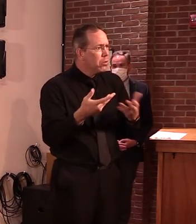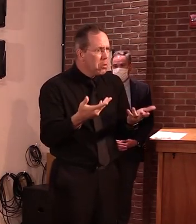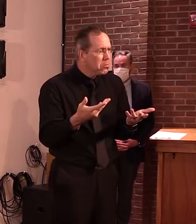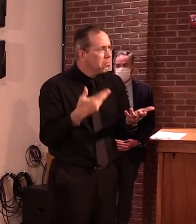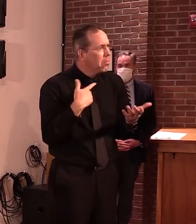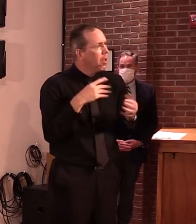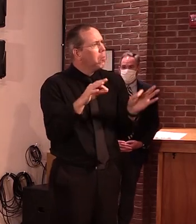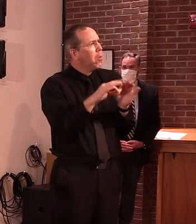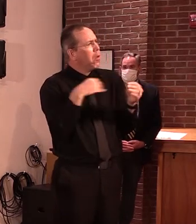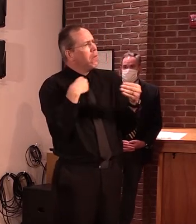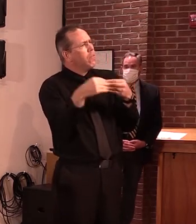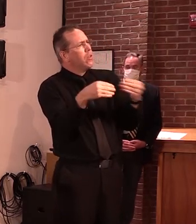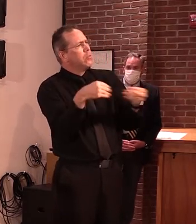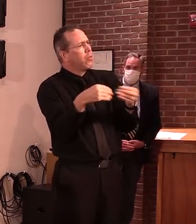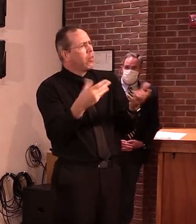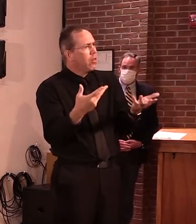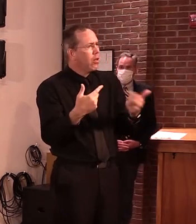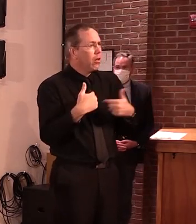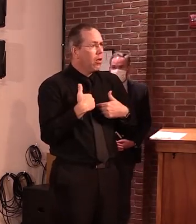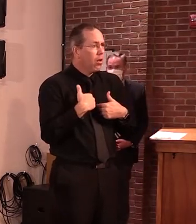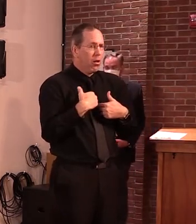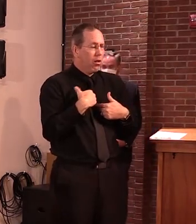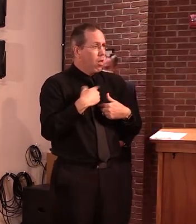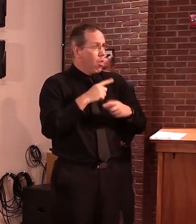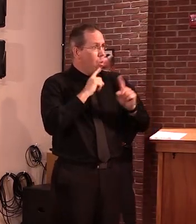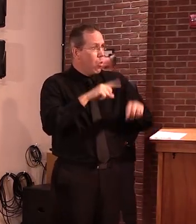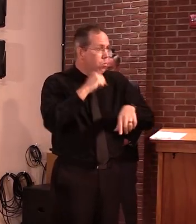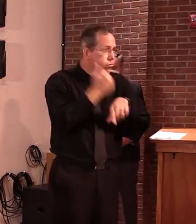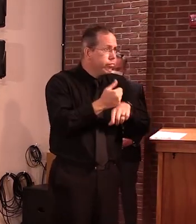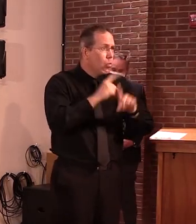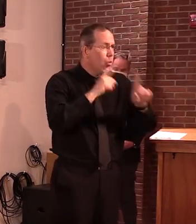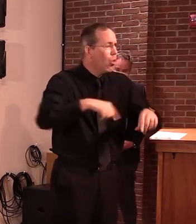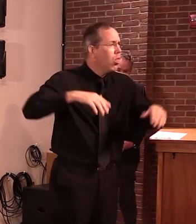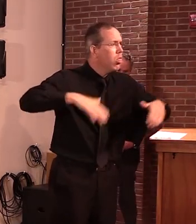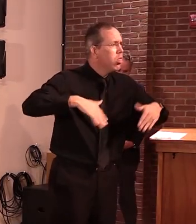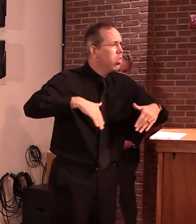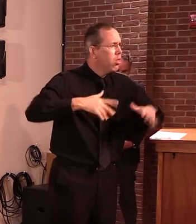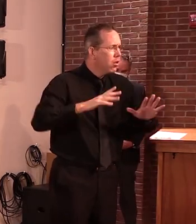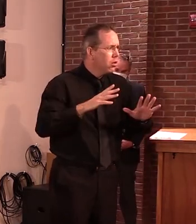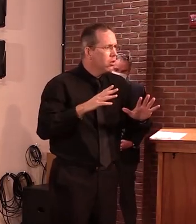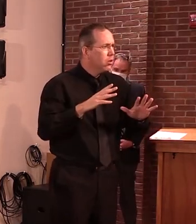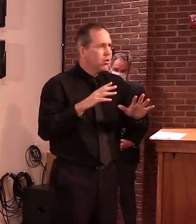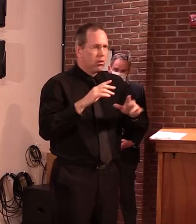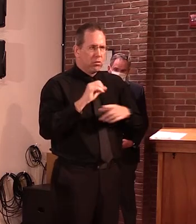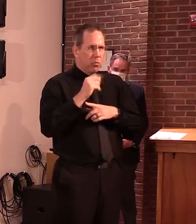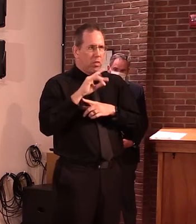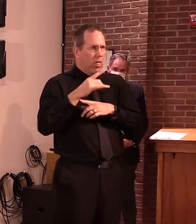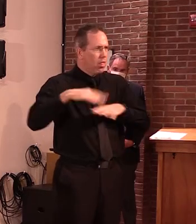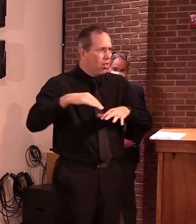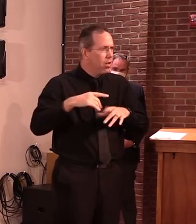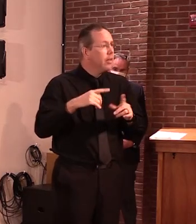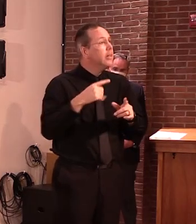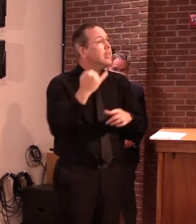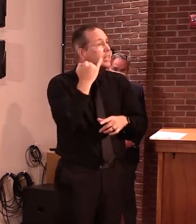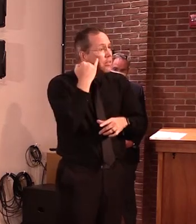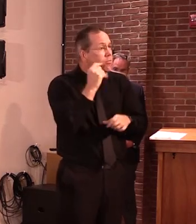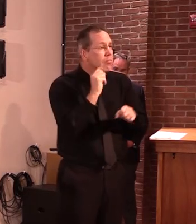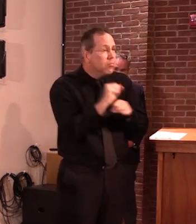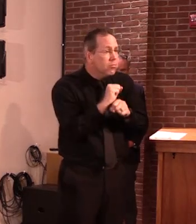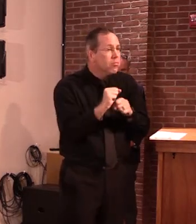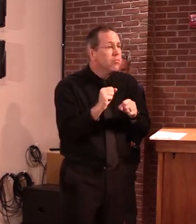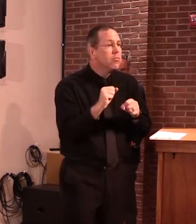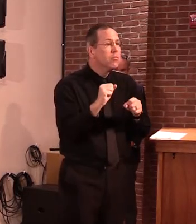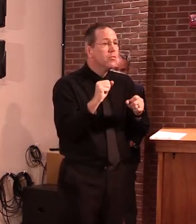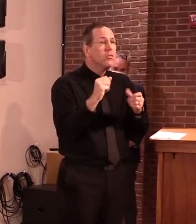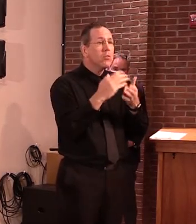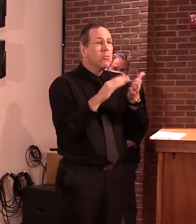We haven't initiated the executive order at this point in time. If Secretary French finds that districts want to start early and they want that